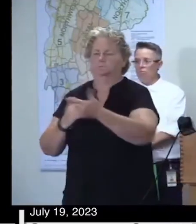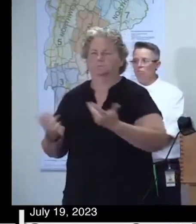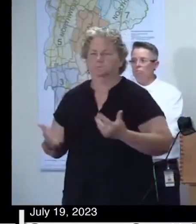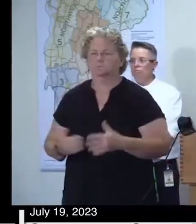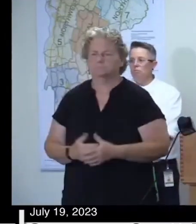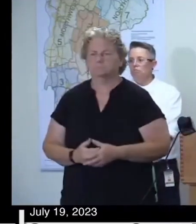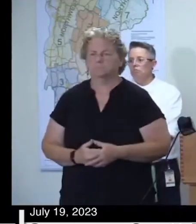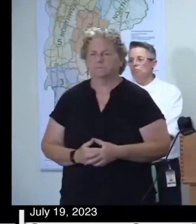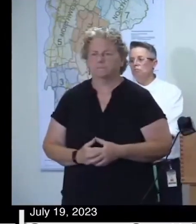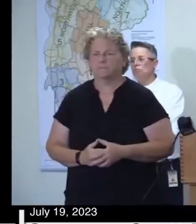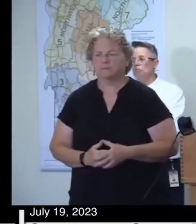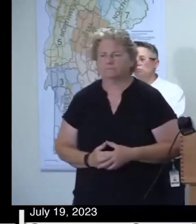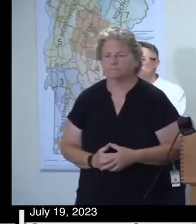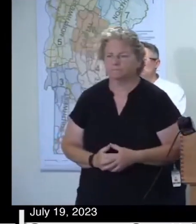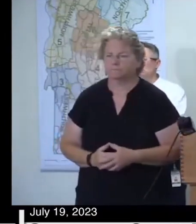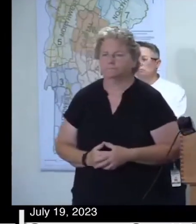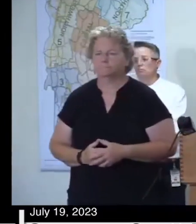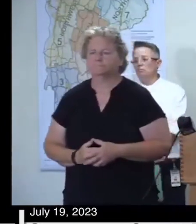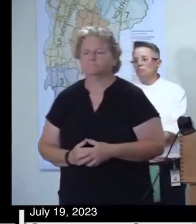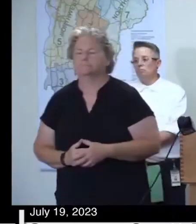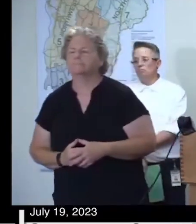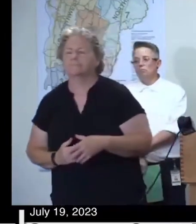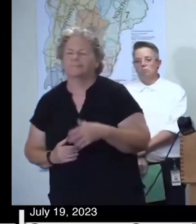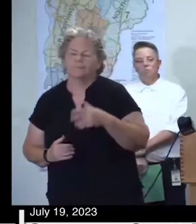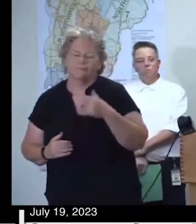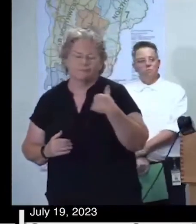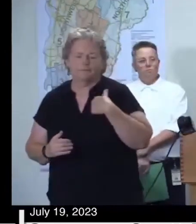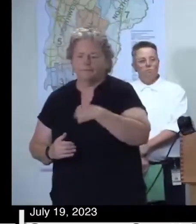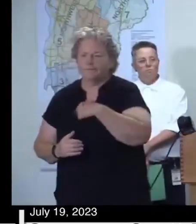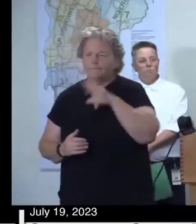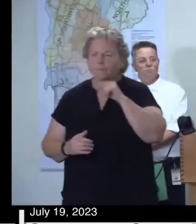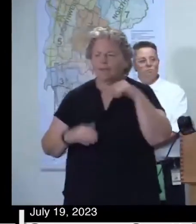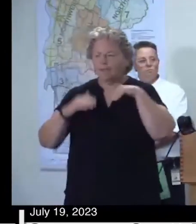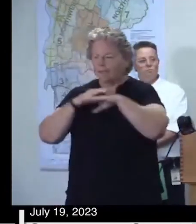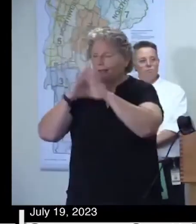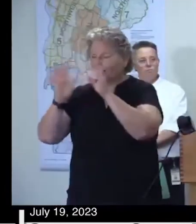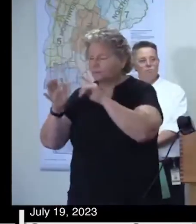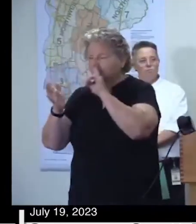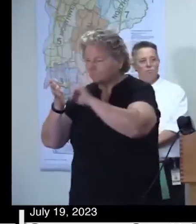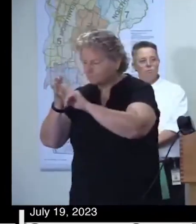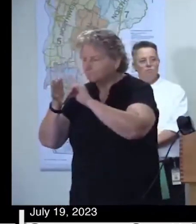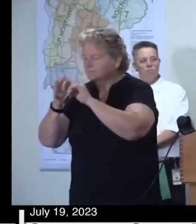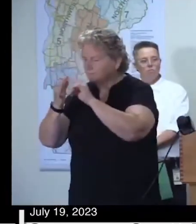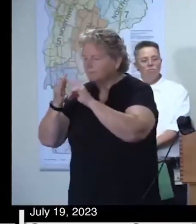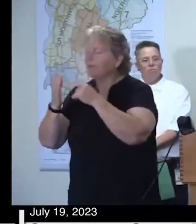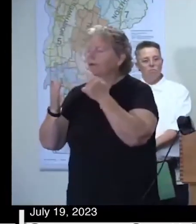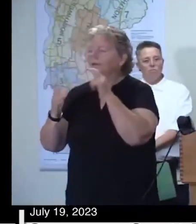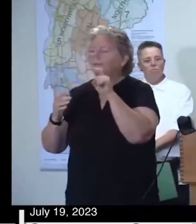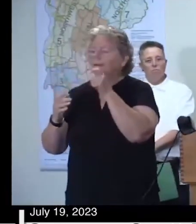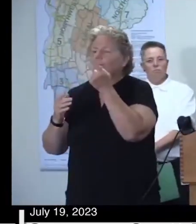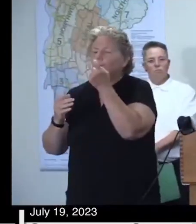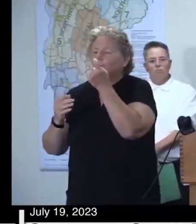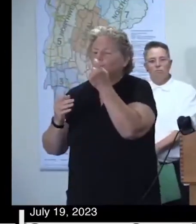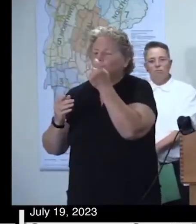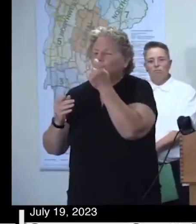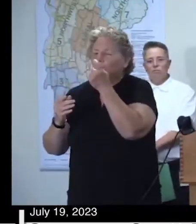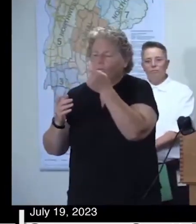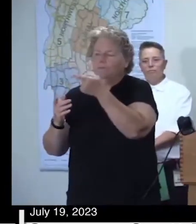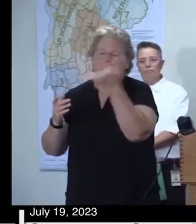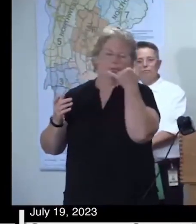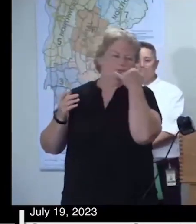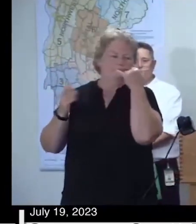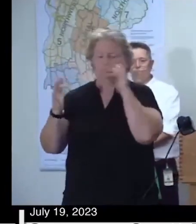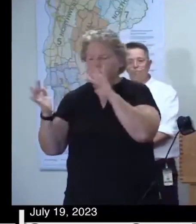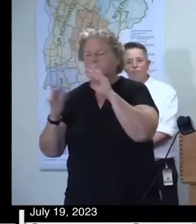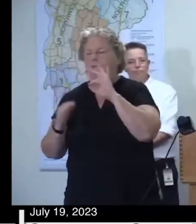to get the assistance you need. We're also standing up disaster recovery centers where people can physically go and sit down